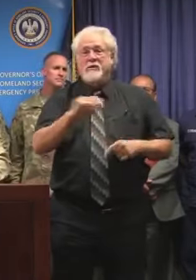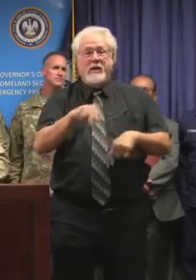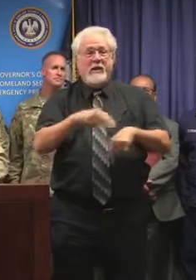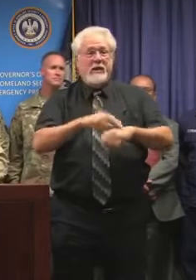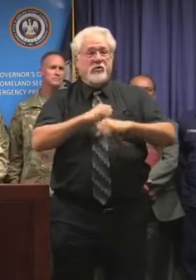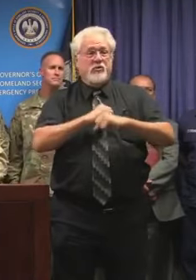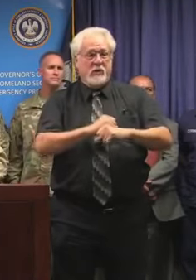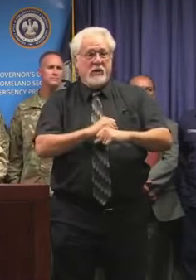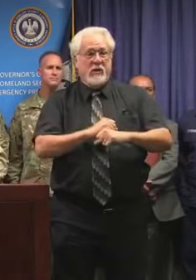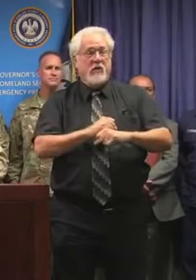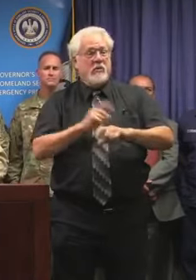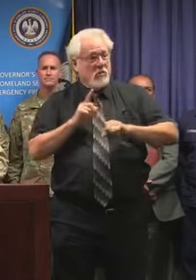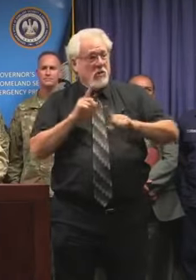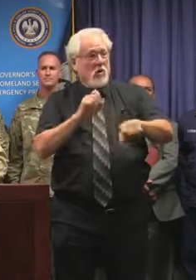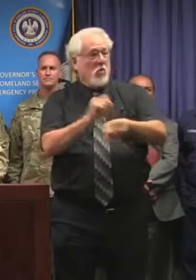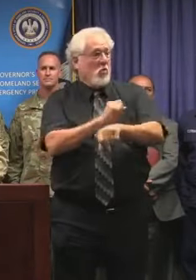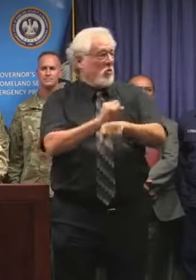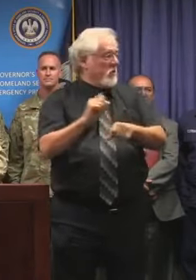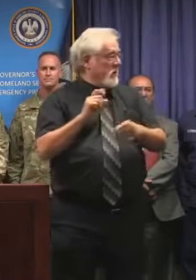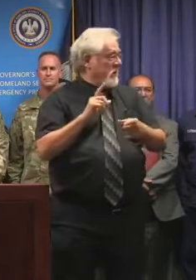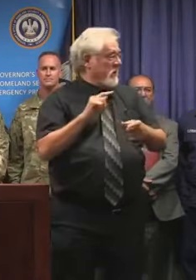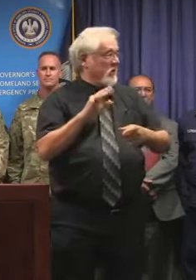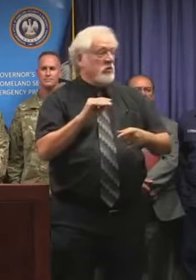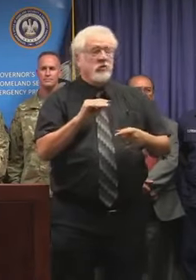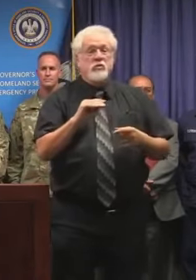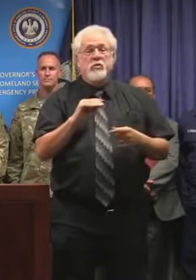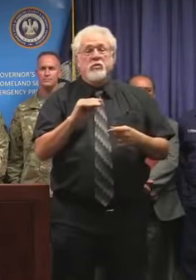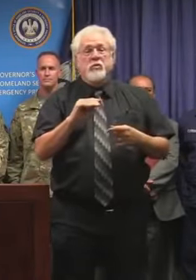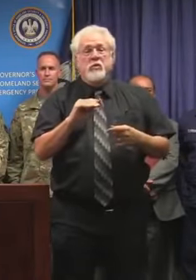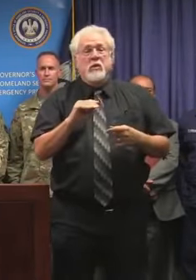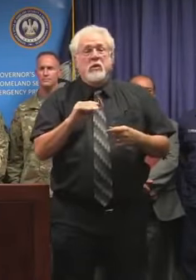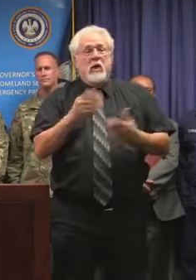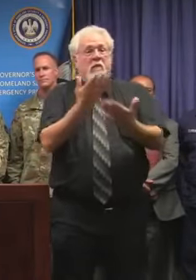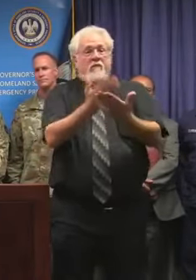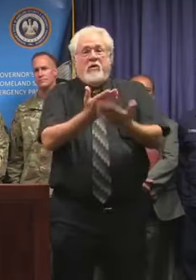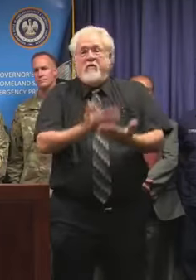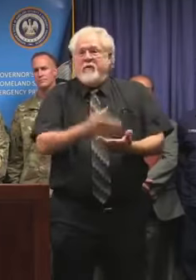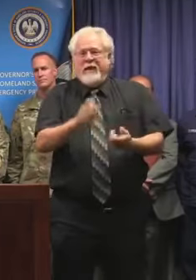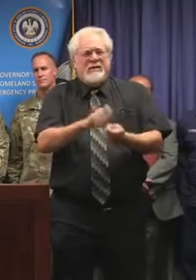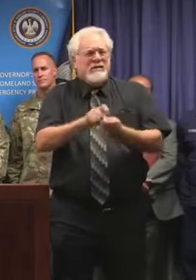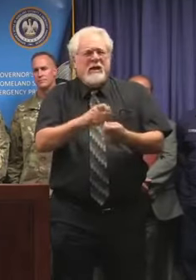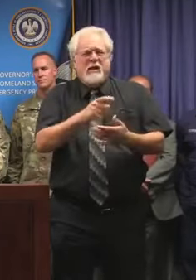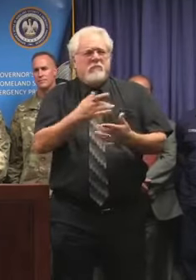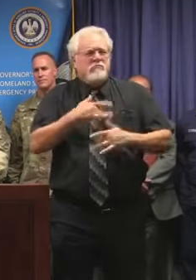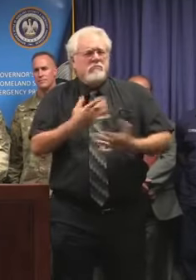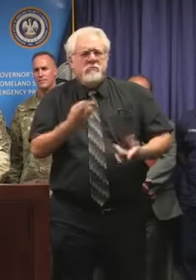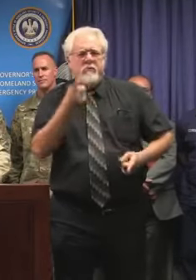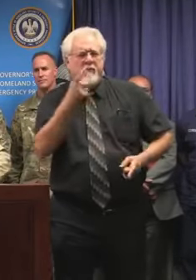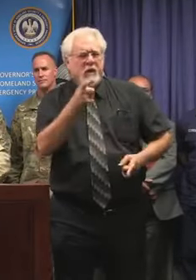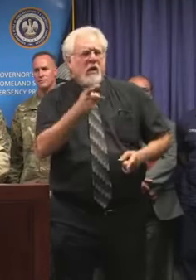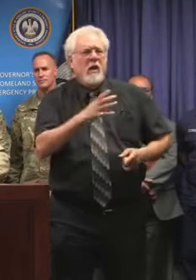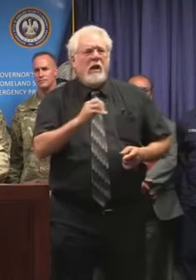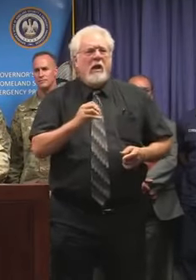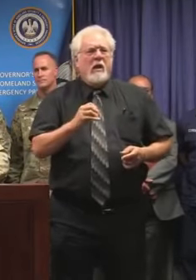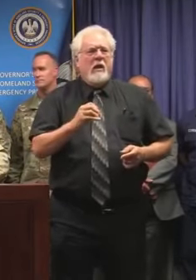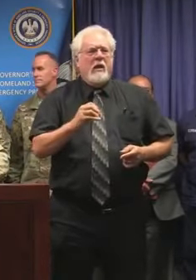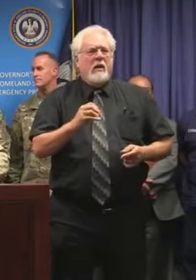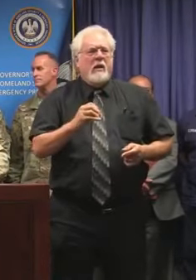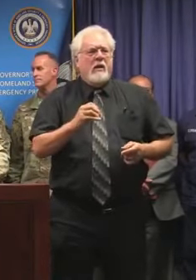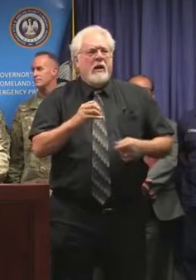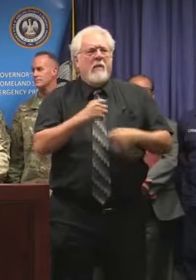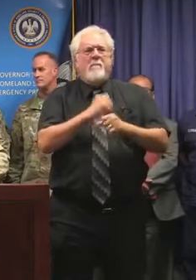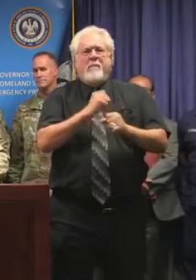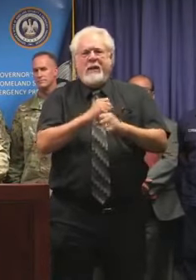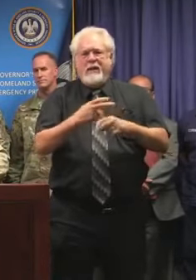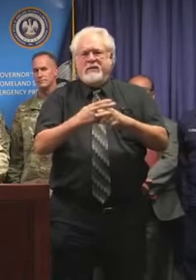Guard is currently working to verify exactly what the situation is and to make